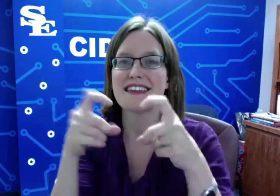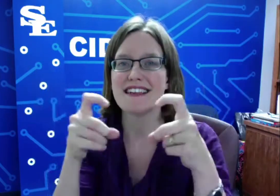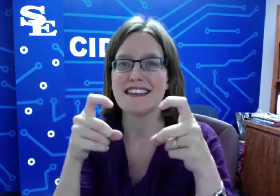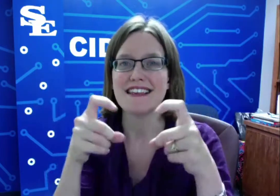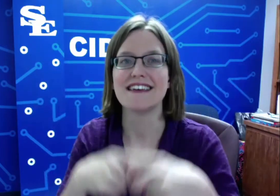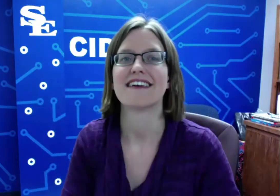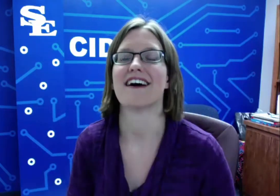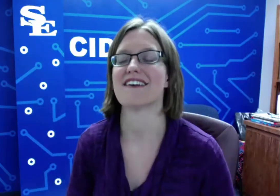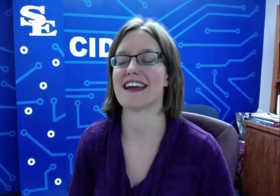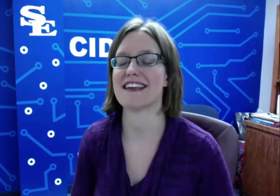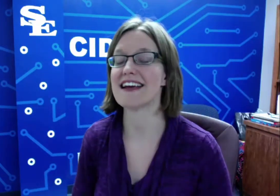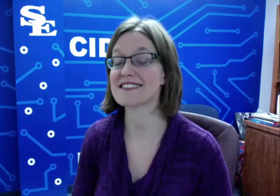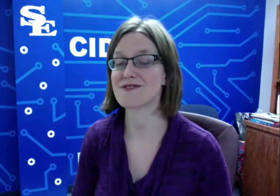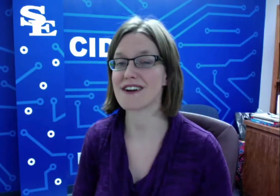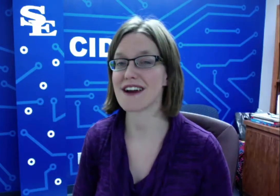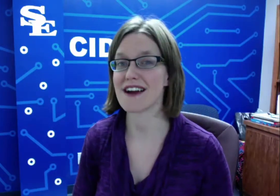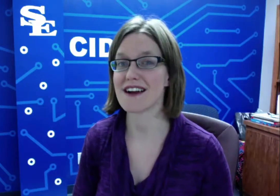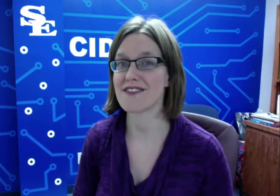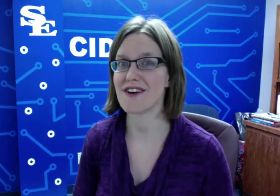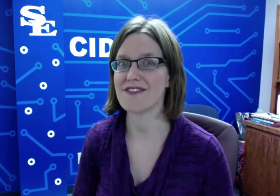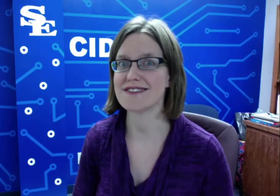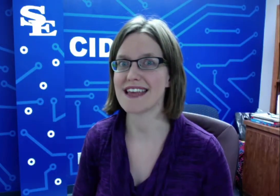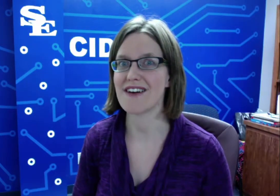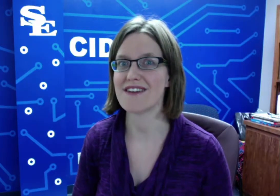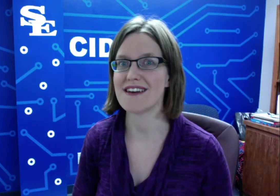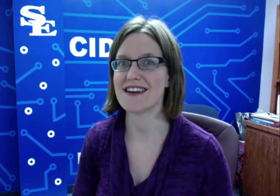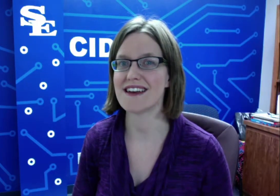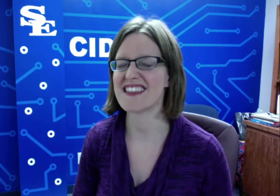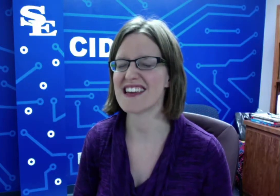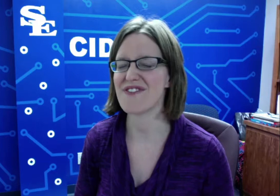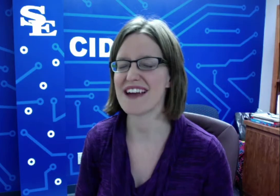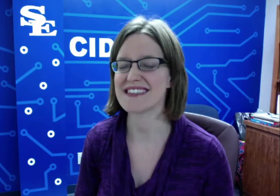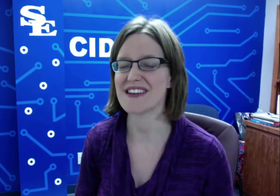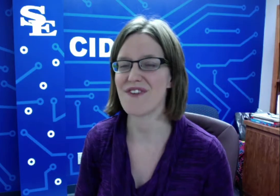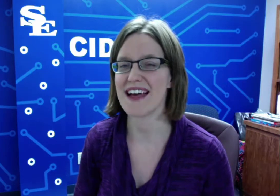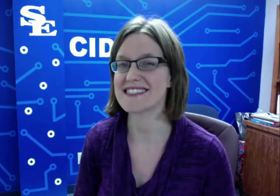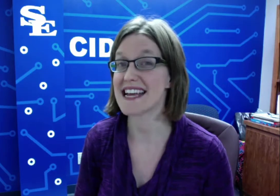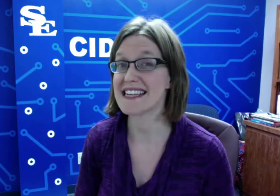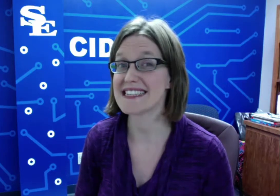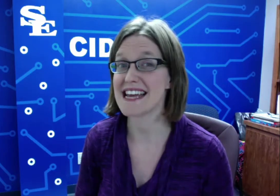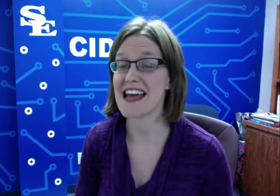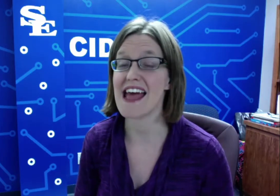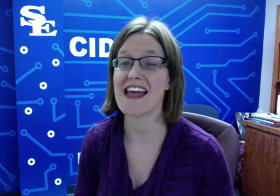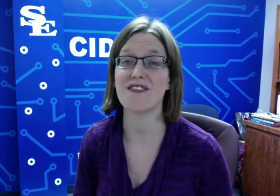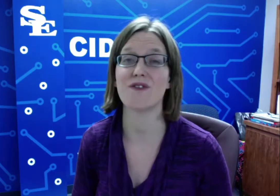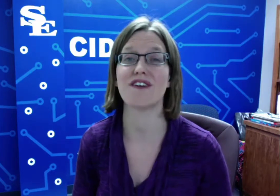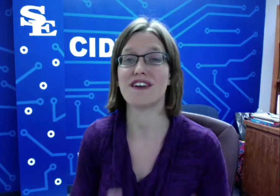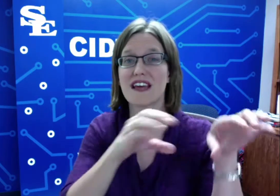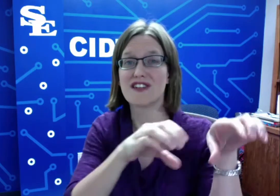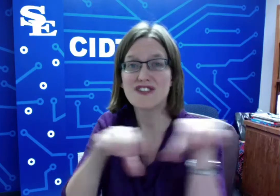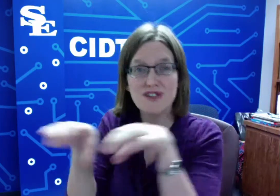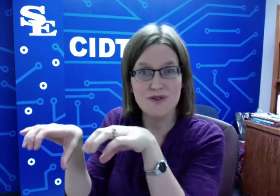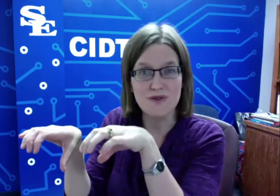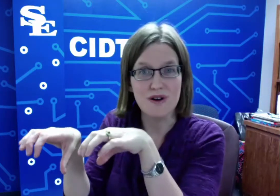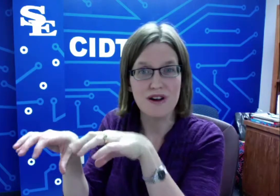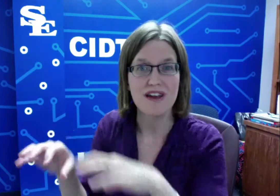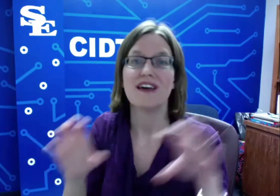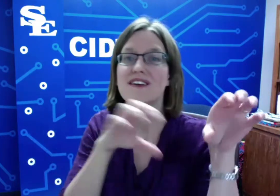Little. Okay, next word. What was that one? Think fast, say it, say it. And the word is do.